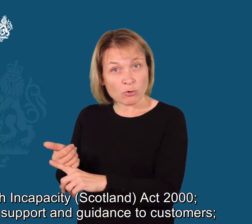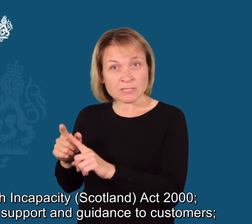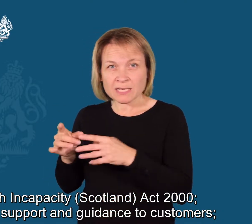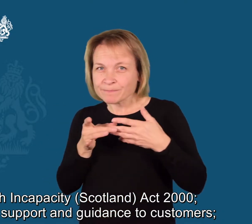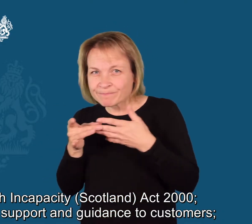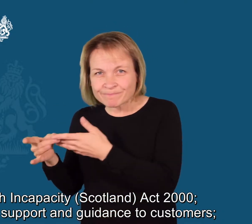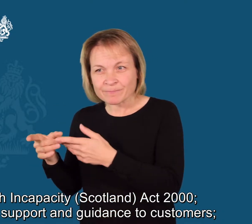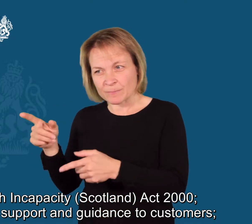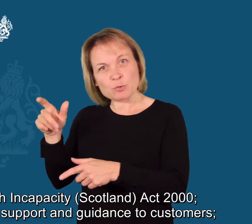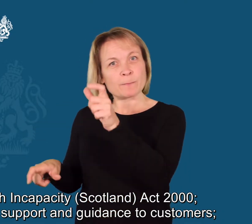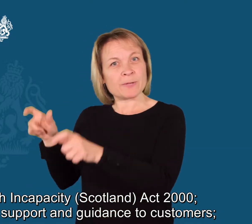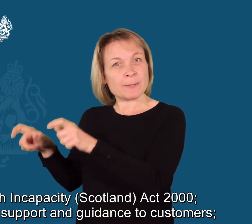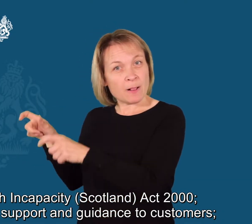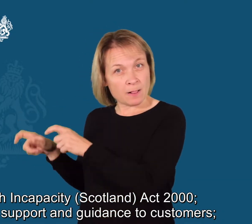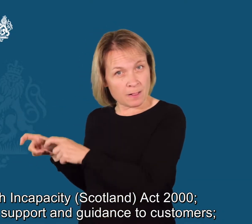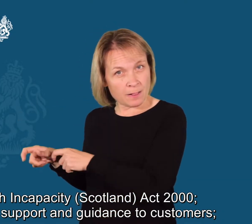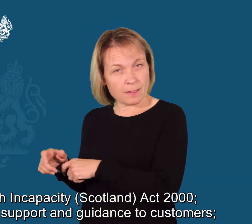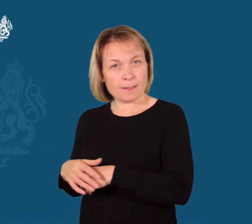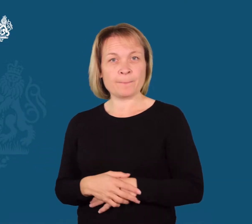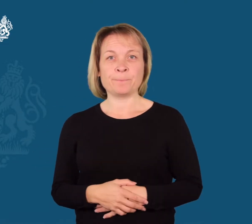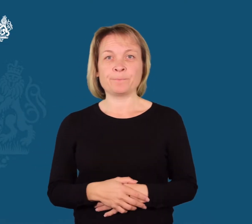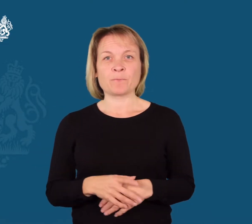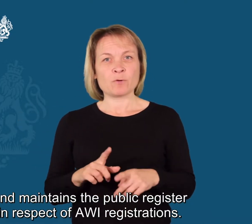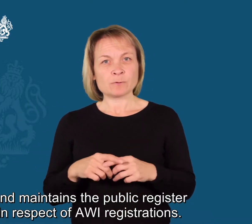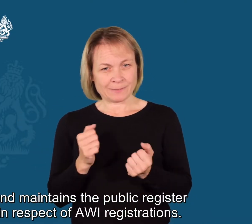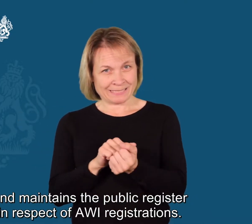public register in respect of AWI registrations.